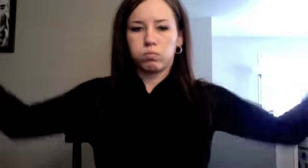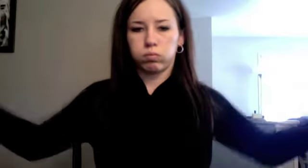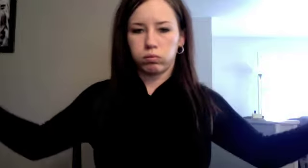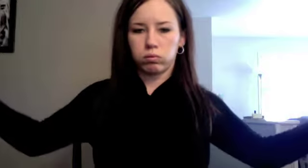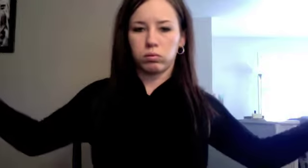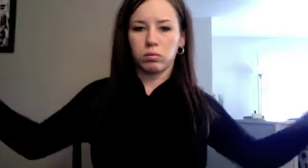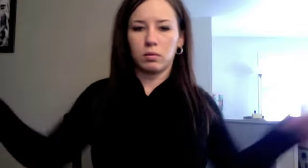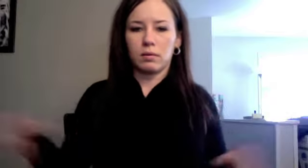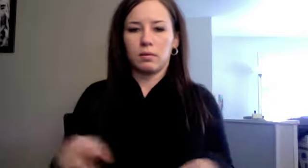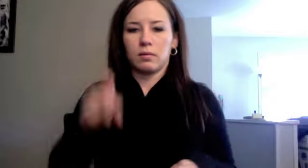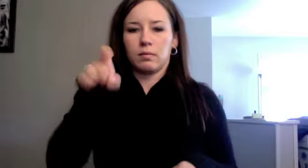condition regularly.